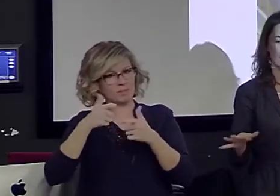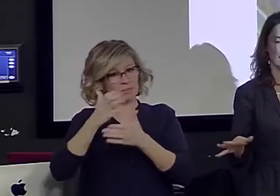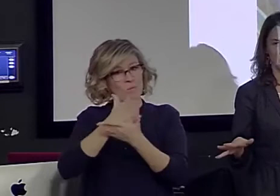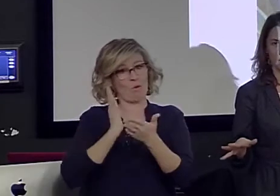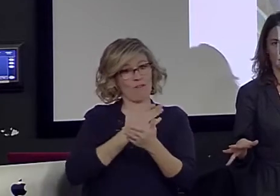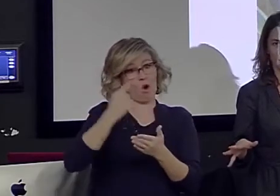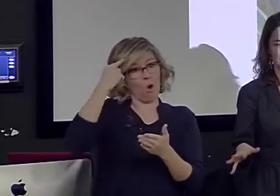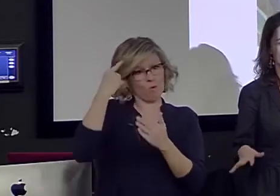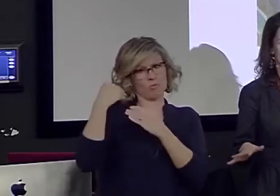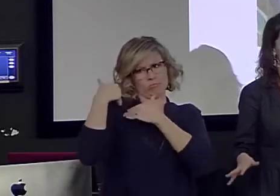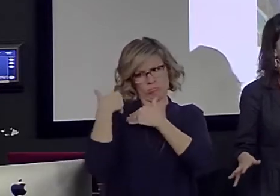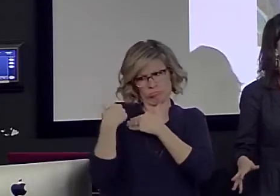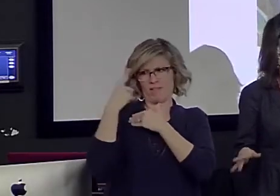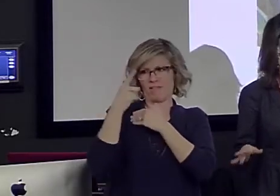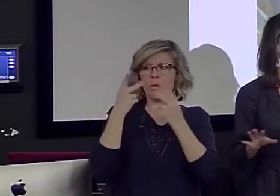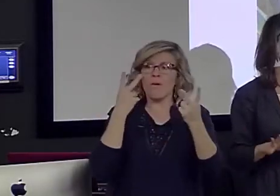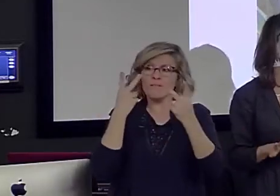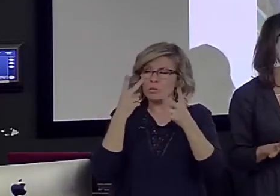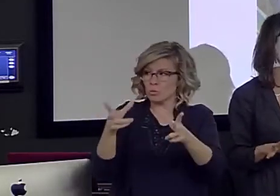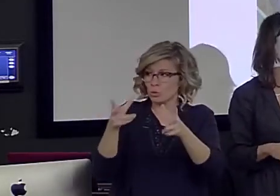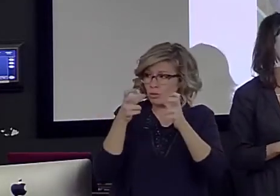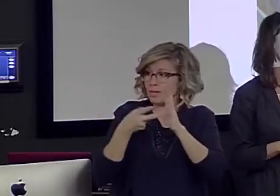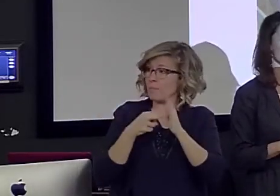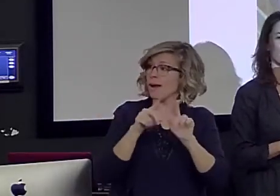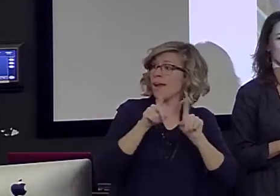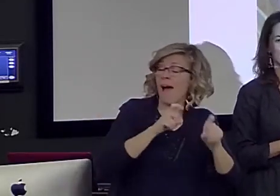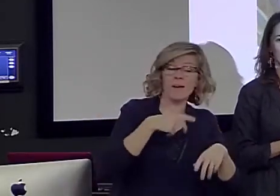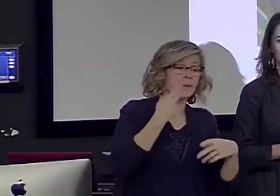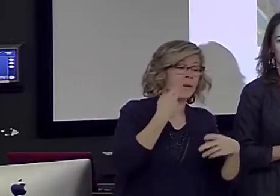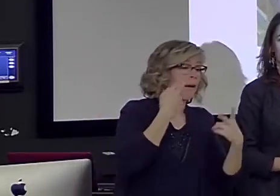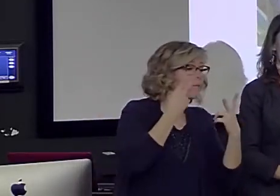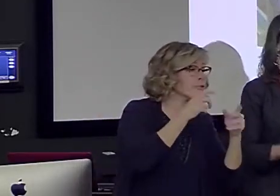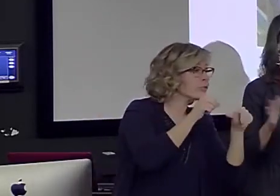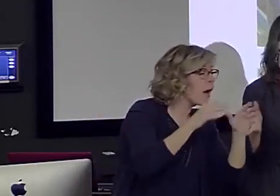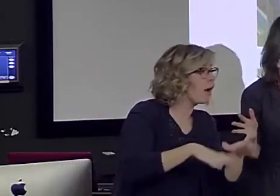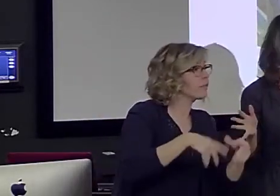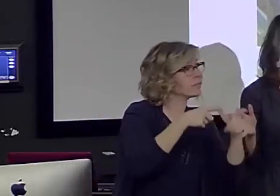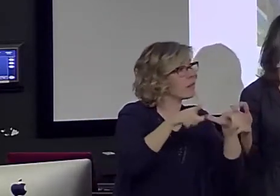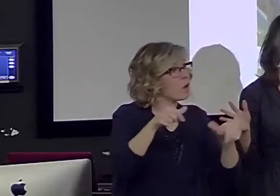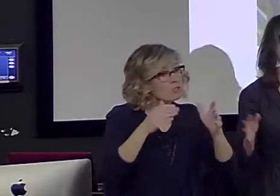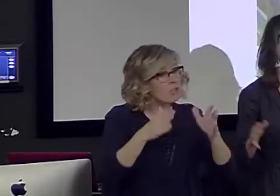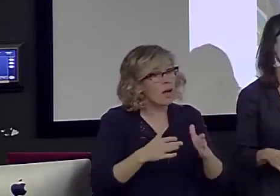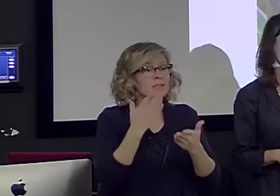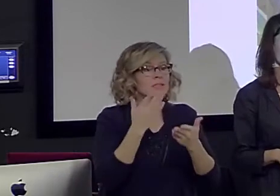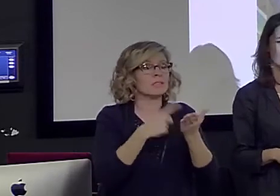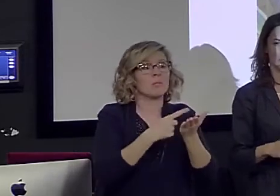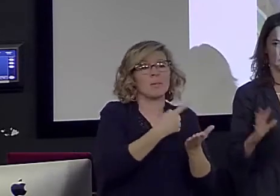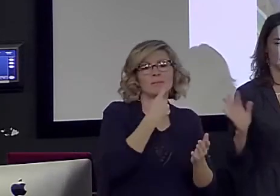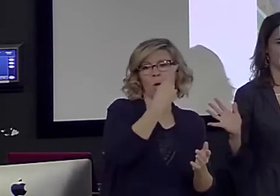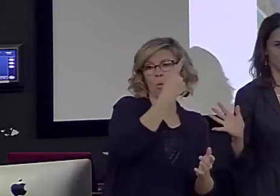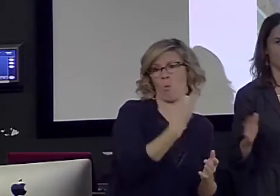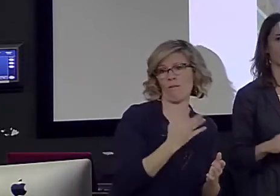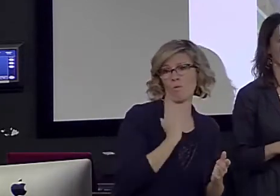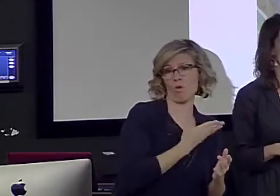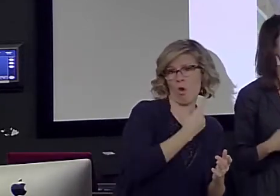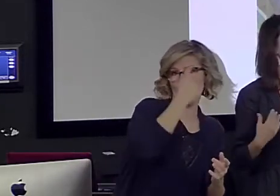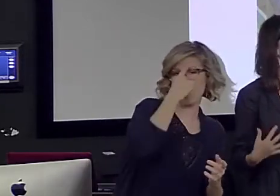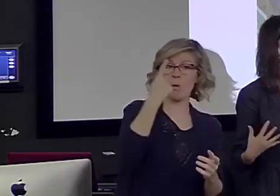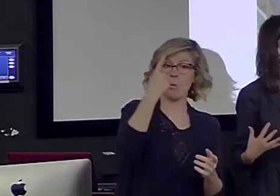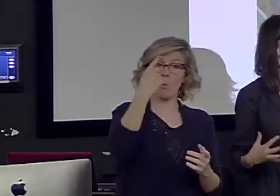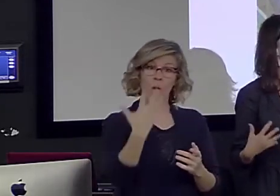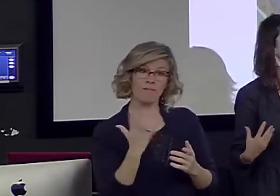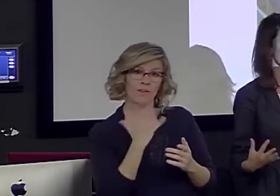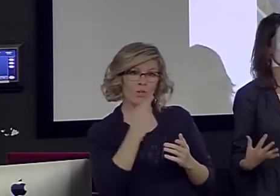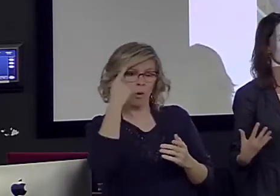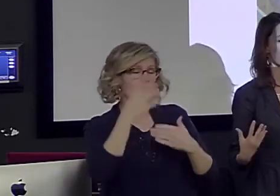So depending on whether you ask a vision scientist or a language scientist, you might get something like a quarter of the brain or a fifth of the brain, but it's a